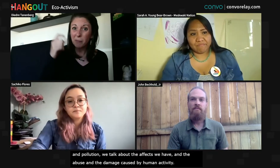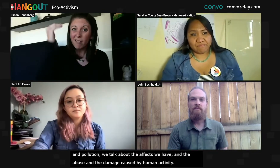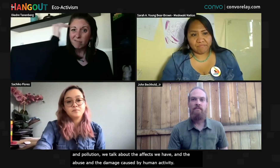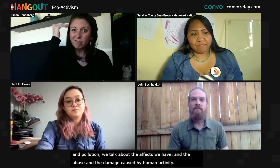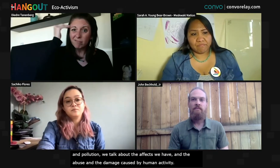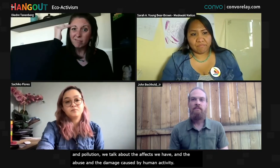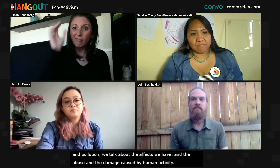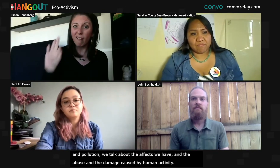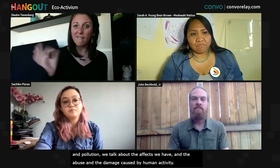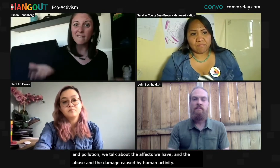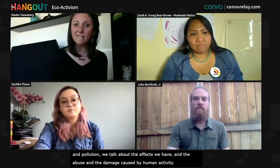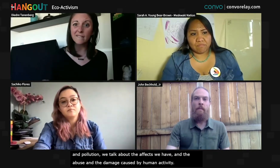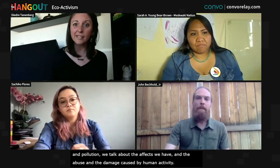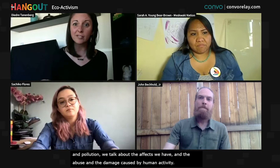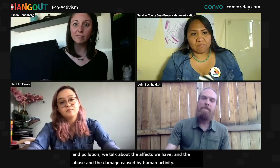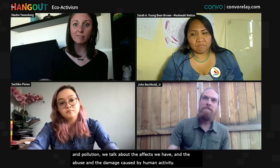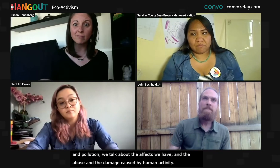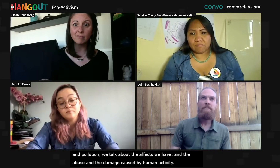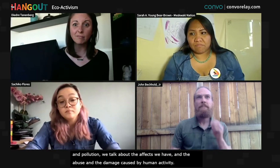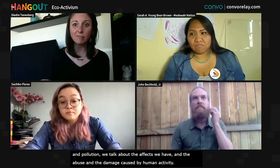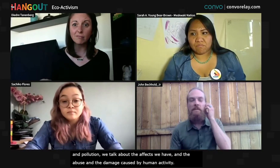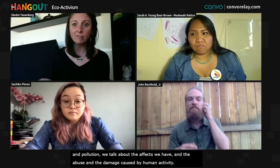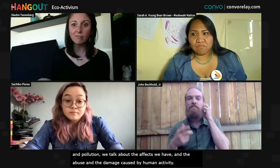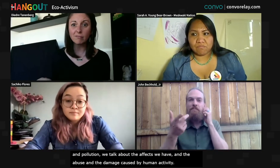In other terms, we need to be aware of this.